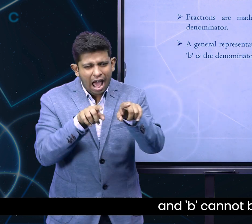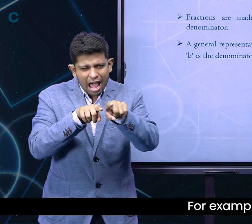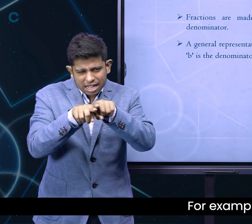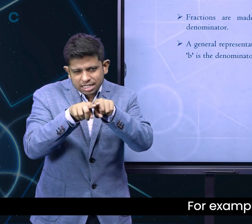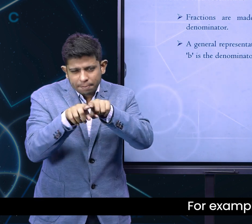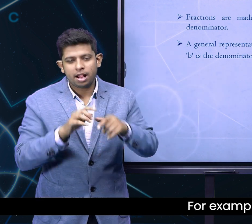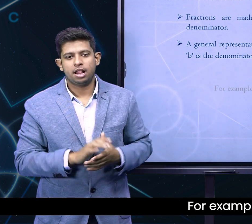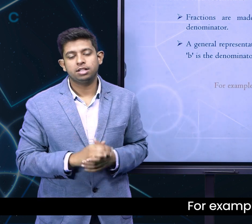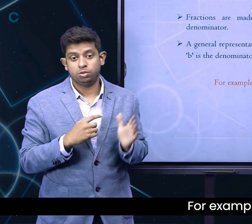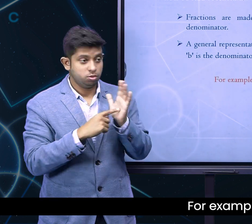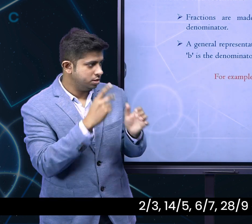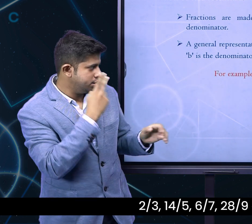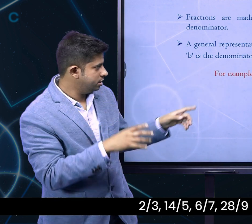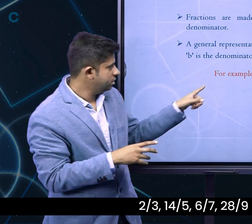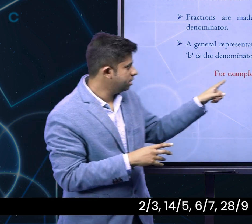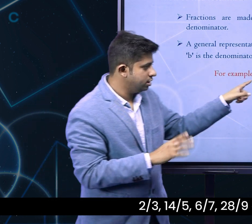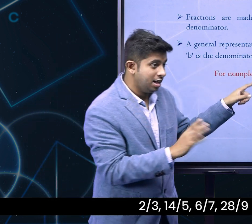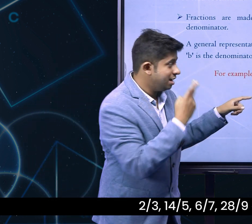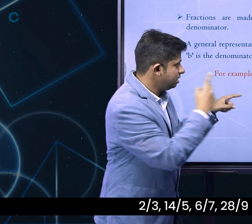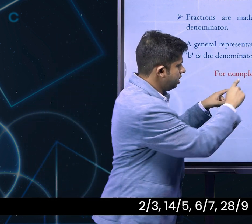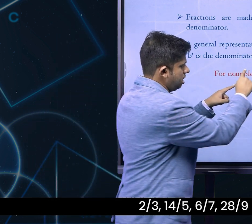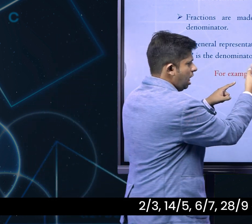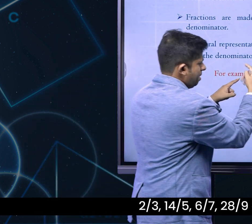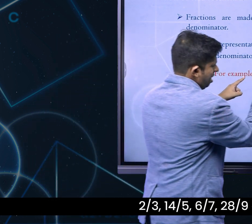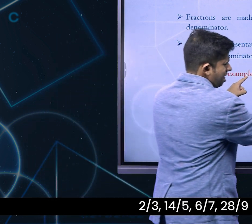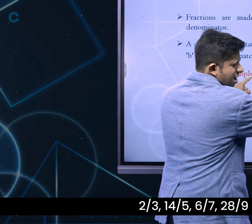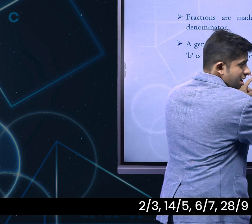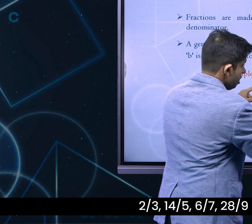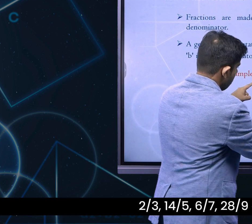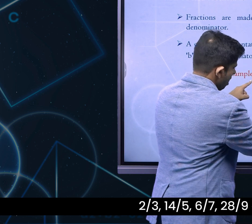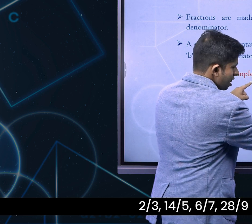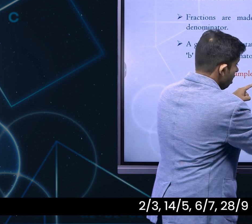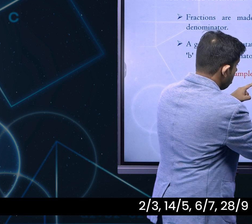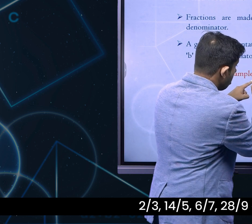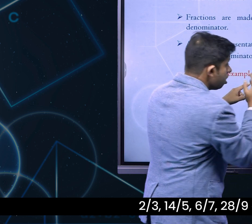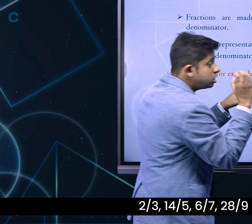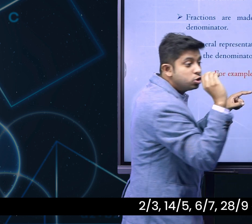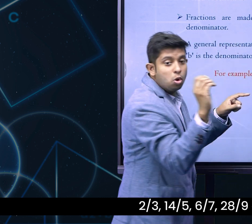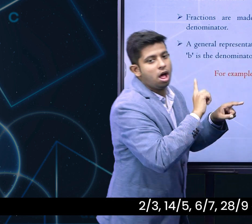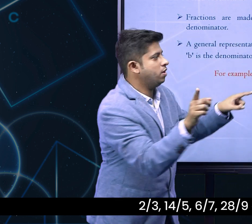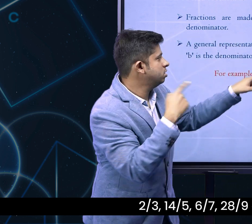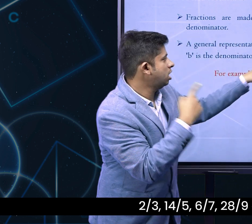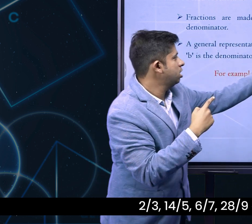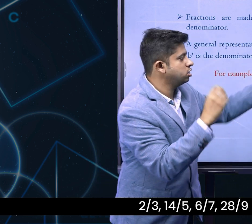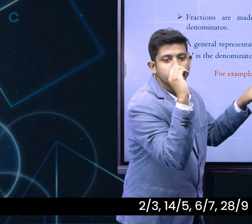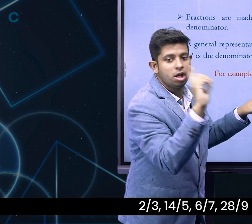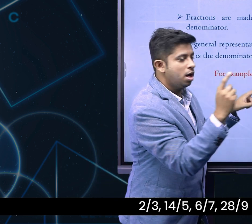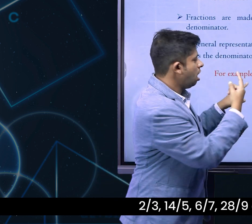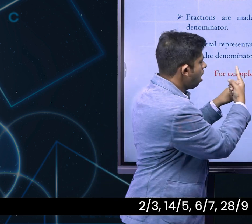For example, 2 by 3, 14 by 5, 6 by 7, 28 by 9, and 21 by